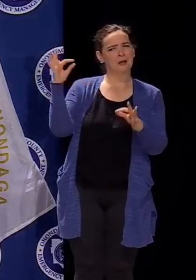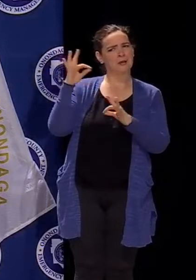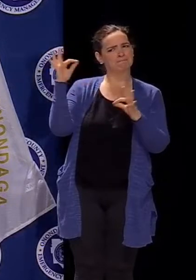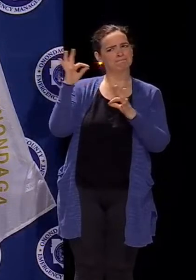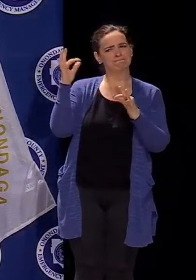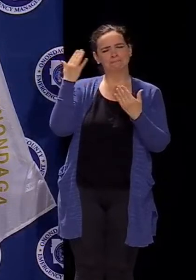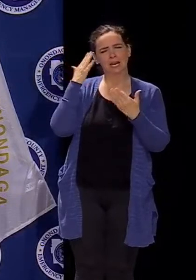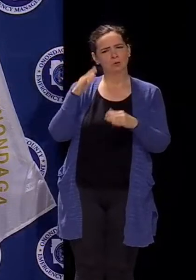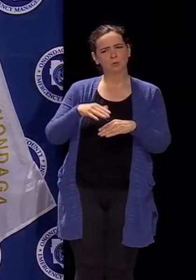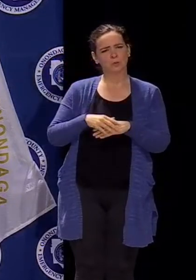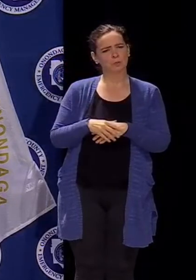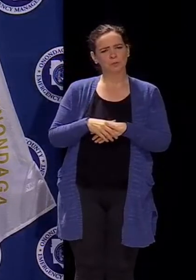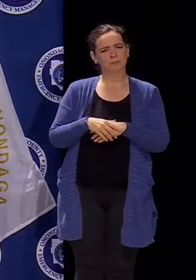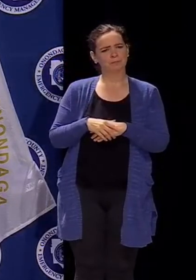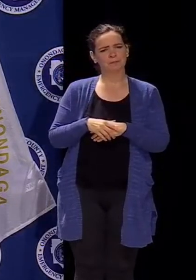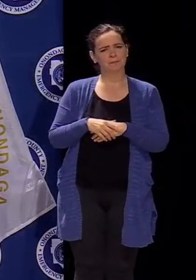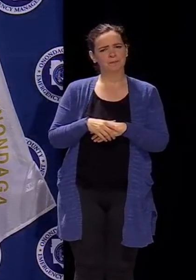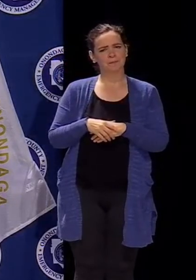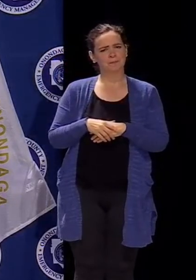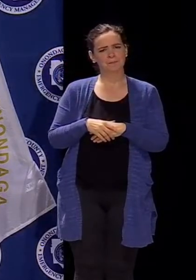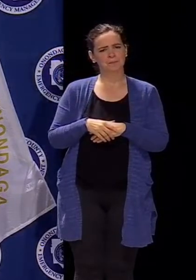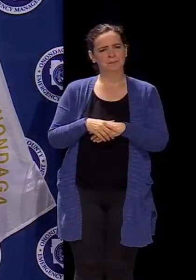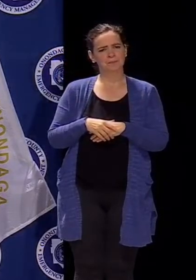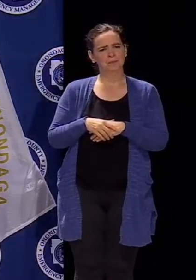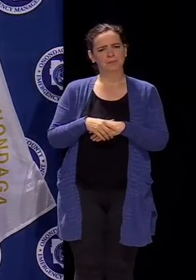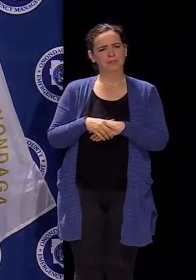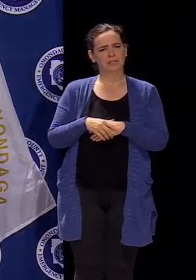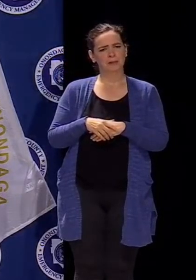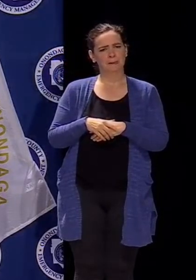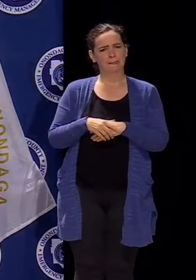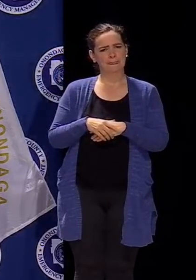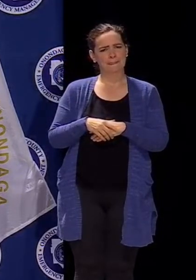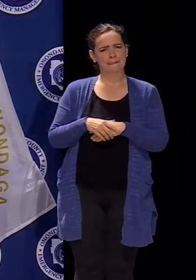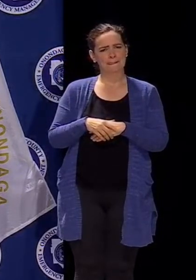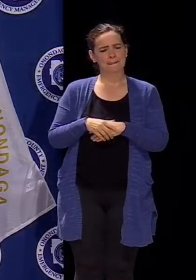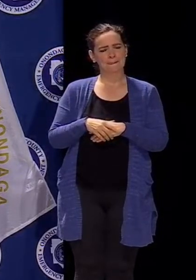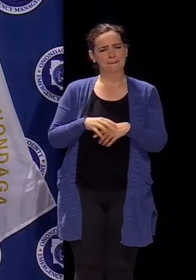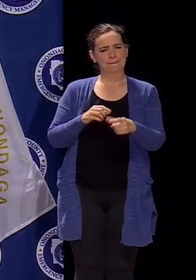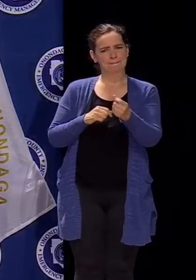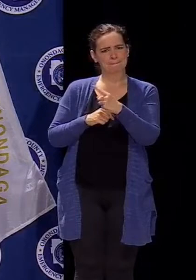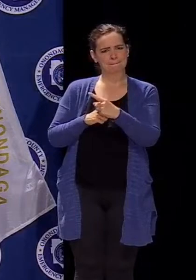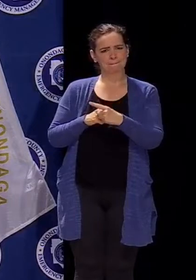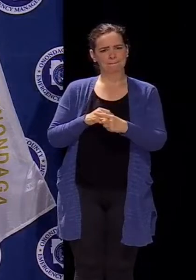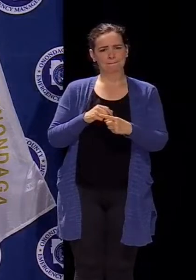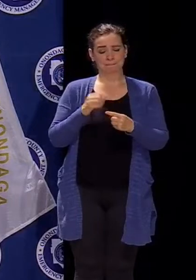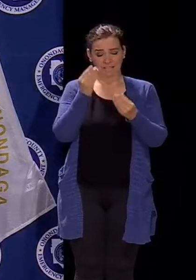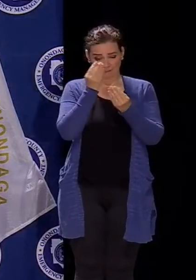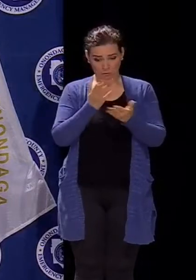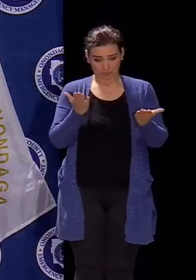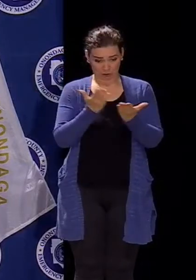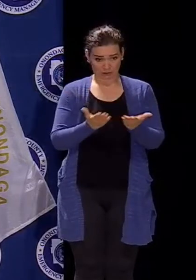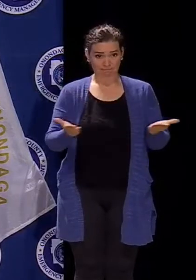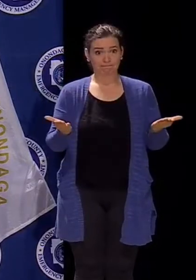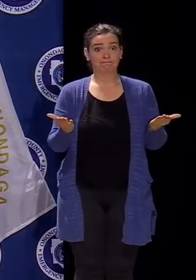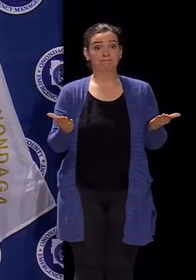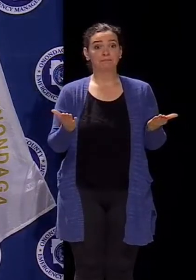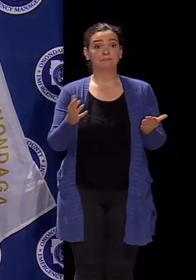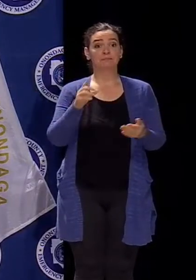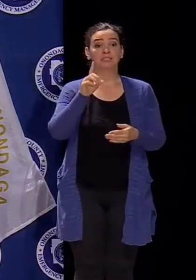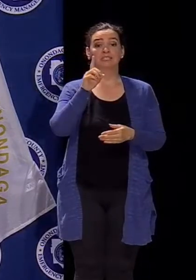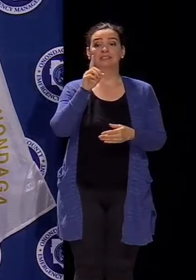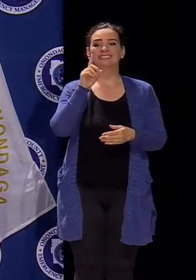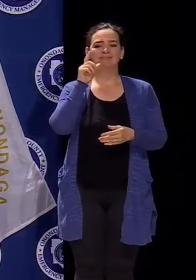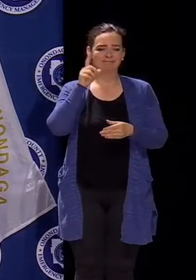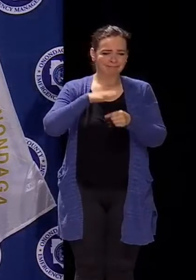to you? Anything your health department's looking at out of the ordinary? Any demographic seeing an uptick? No, we've seen a downtick in